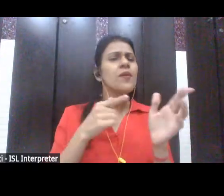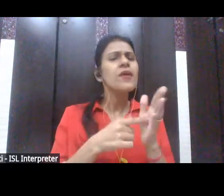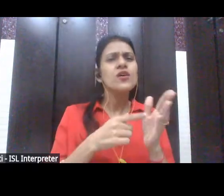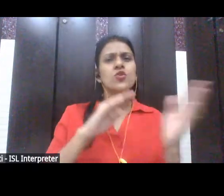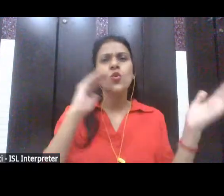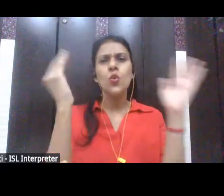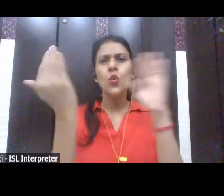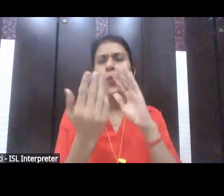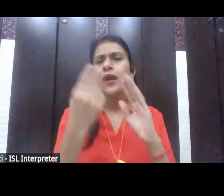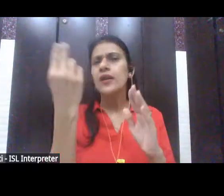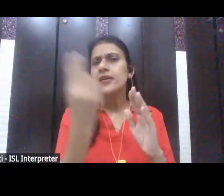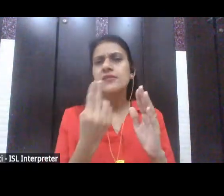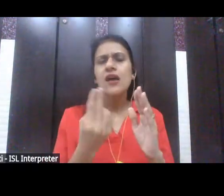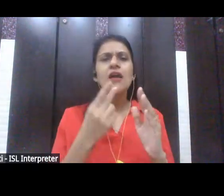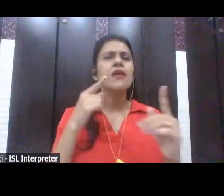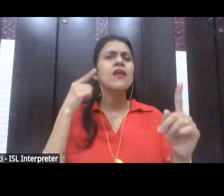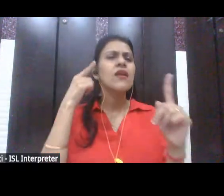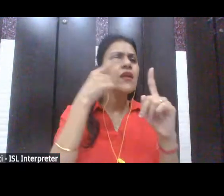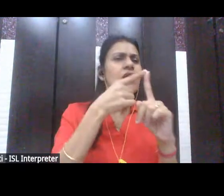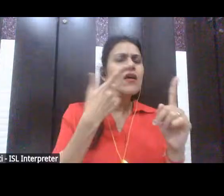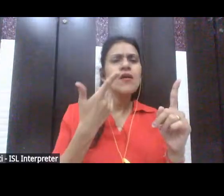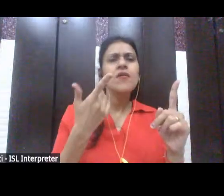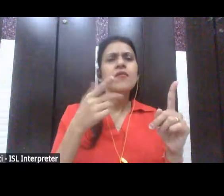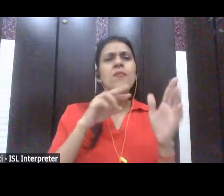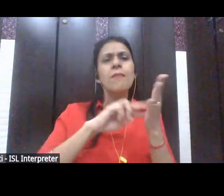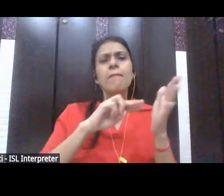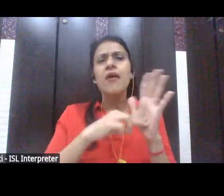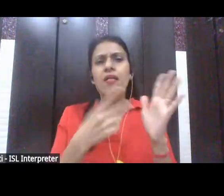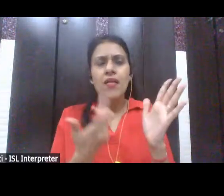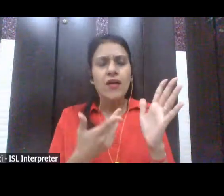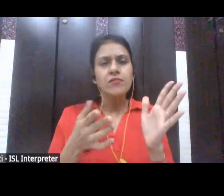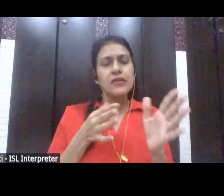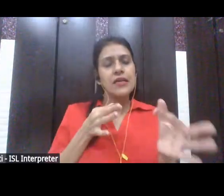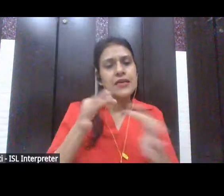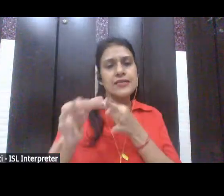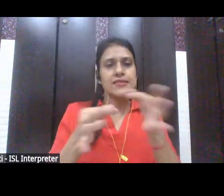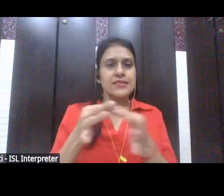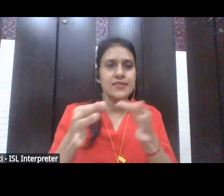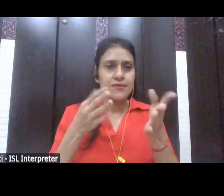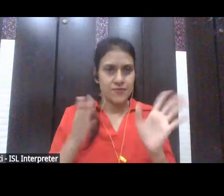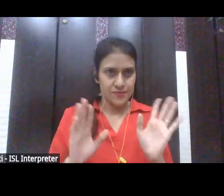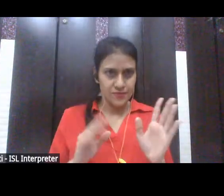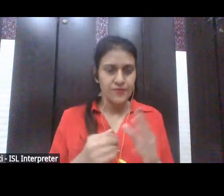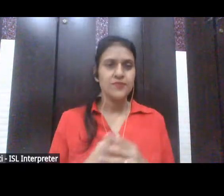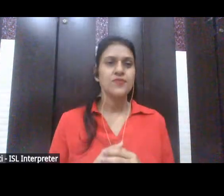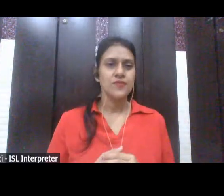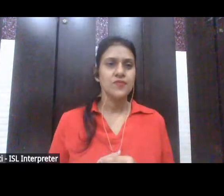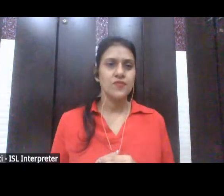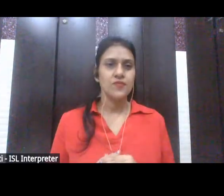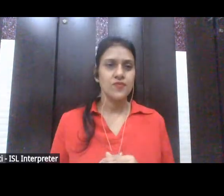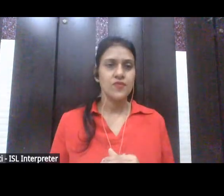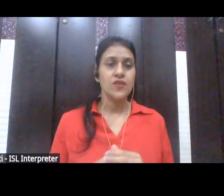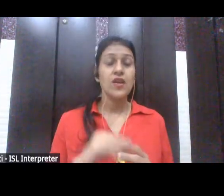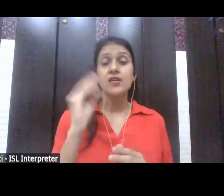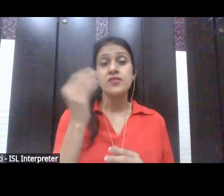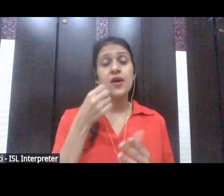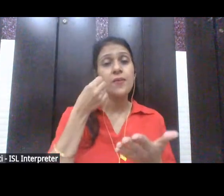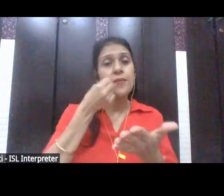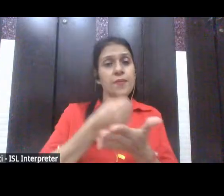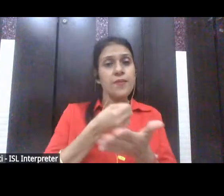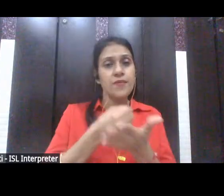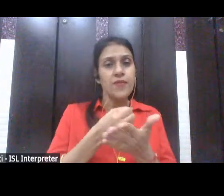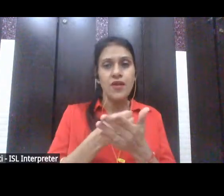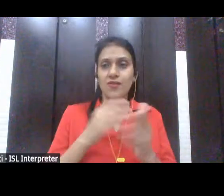universal design as a whole. So, with this, I would want to lay down a few ground rules before we